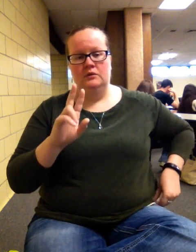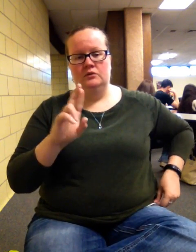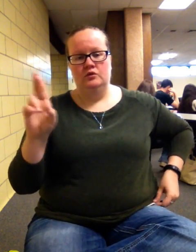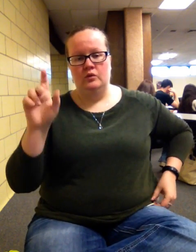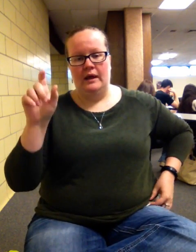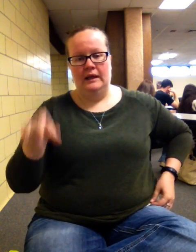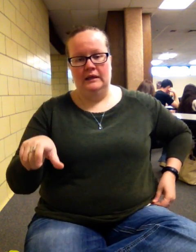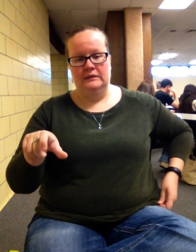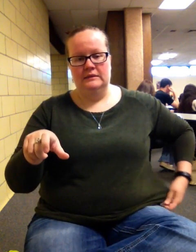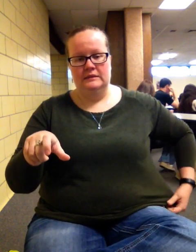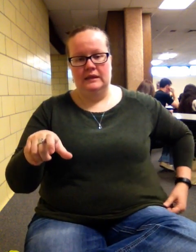made up of debt